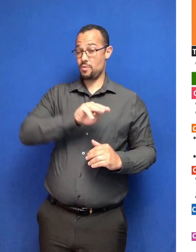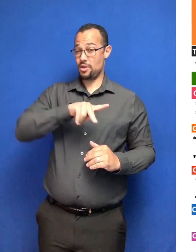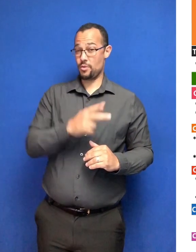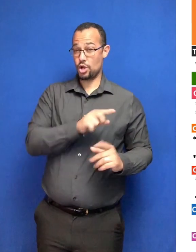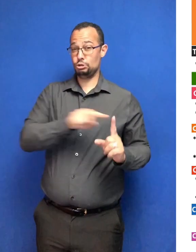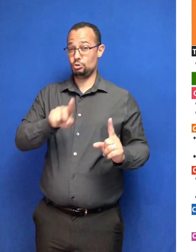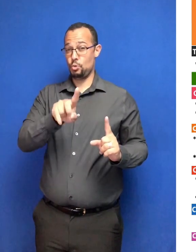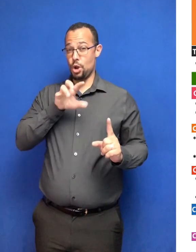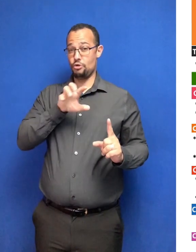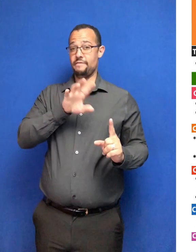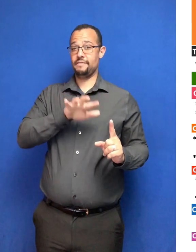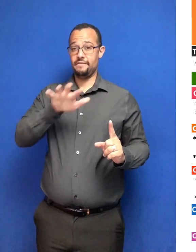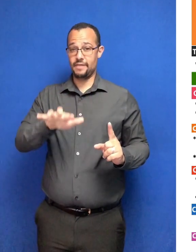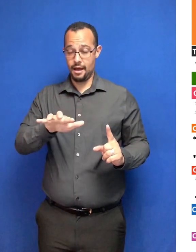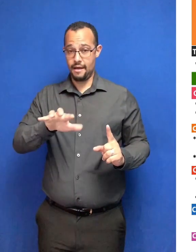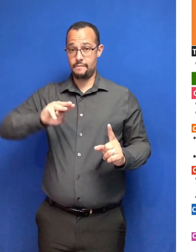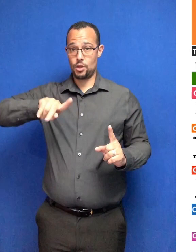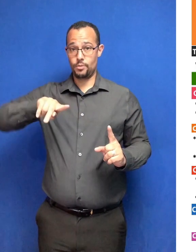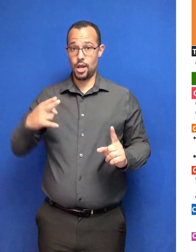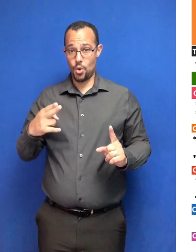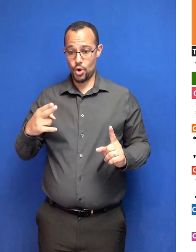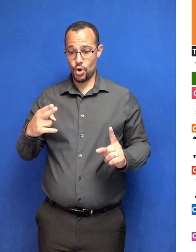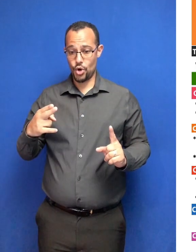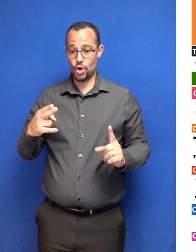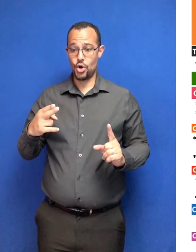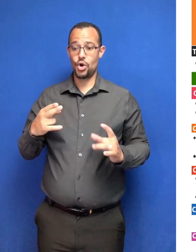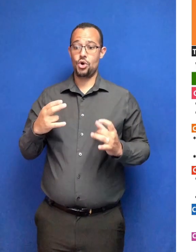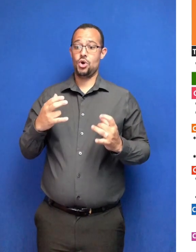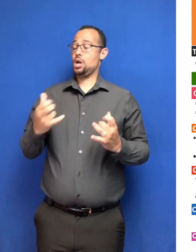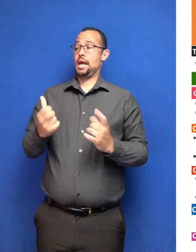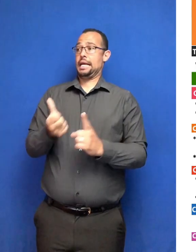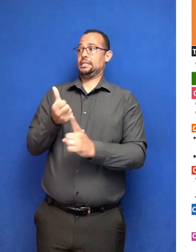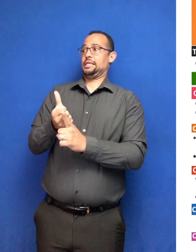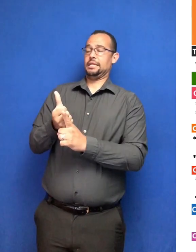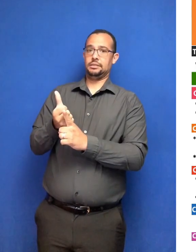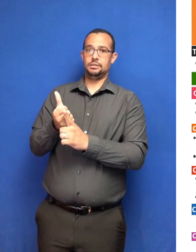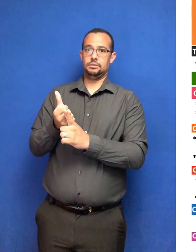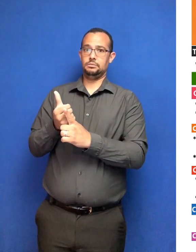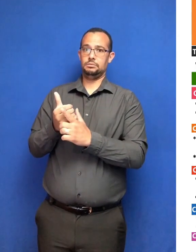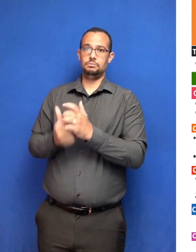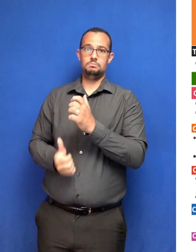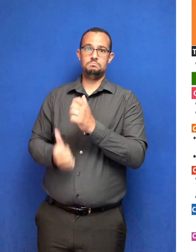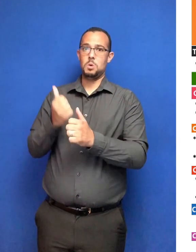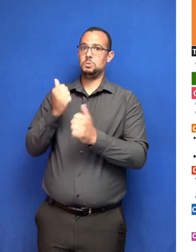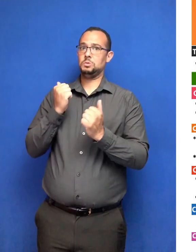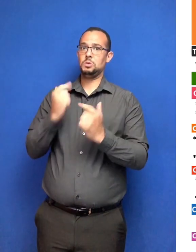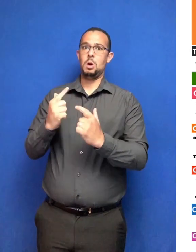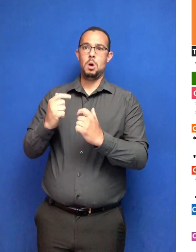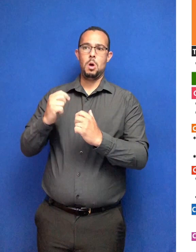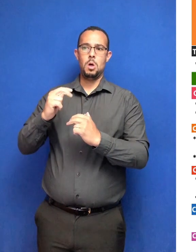At this point, almost all residential structures are damaged or completely